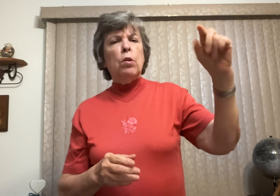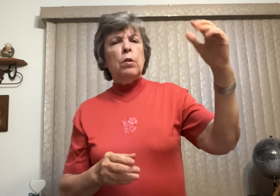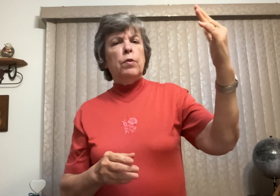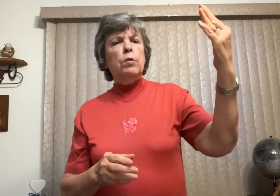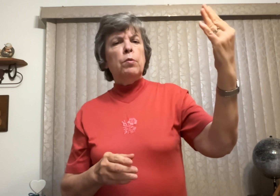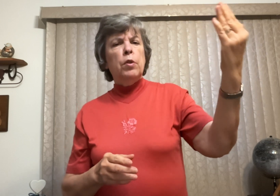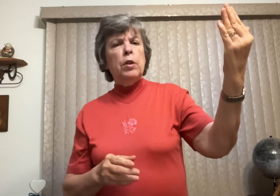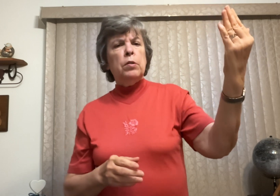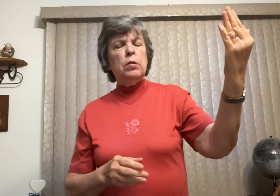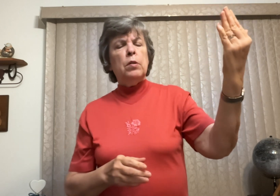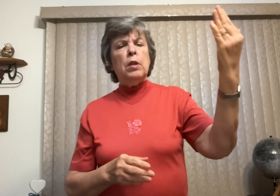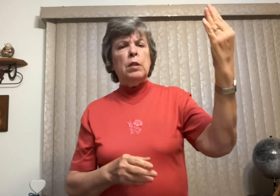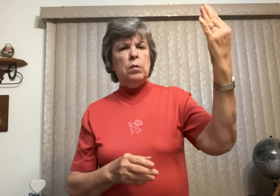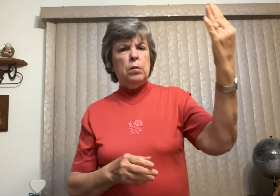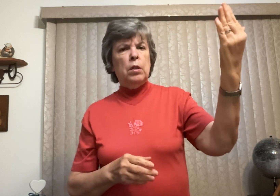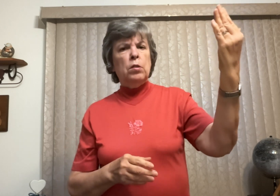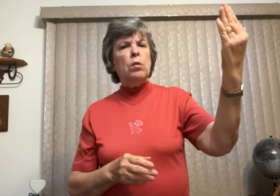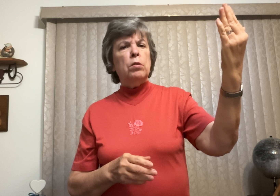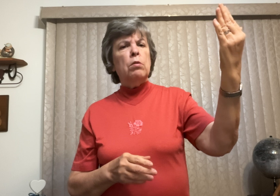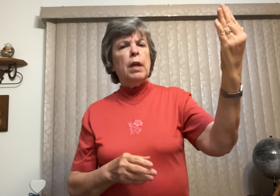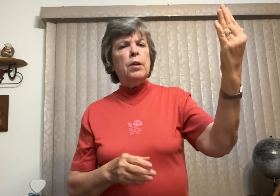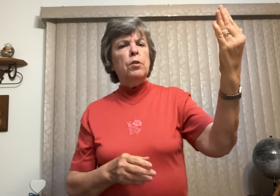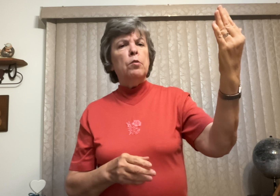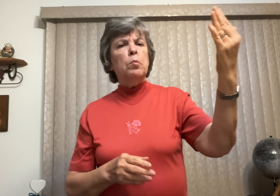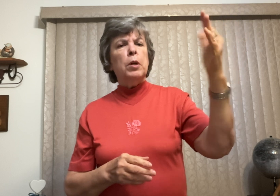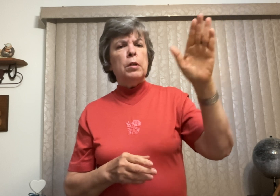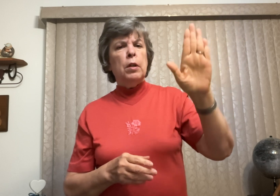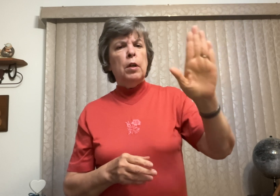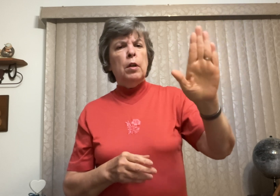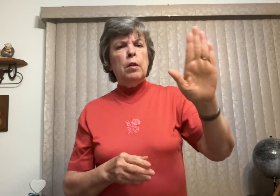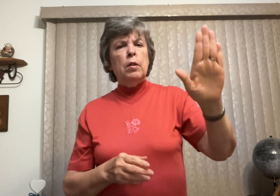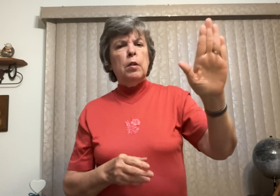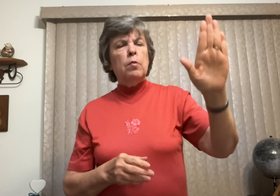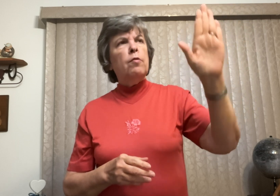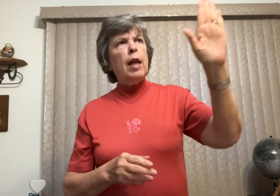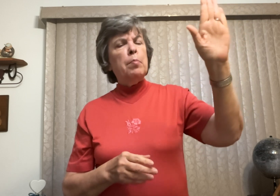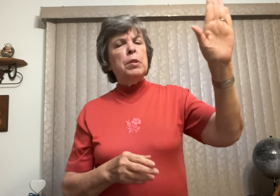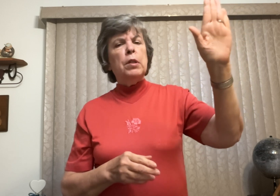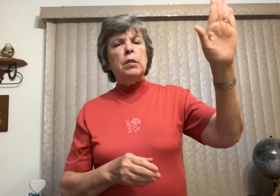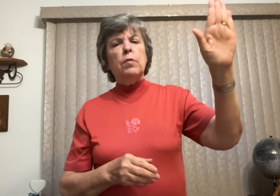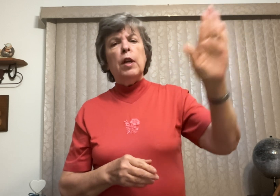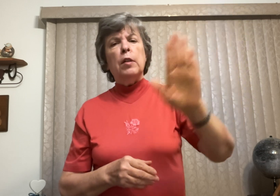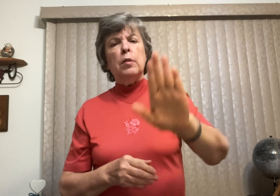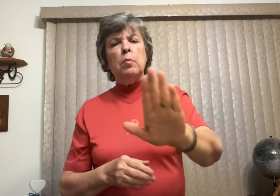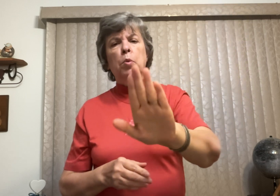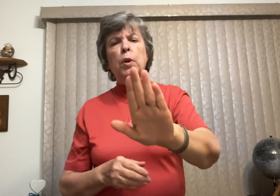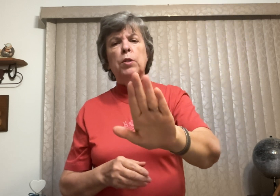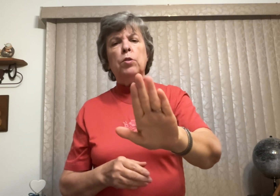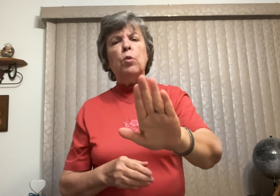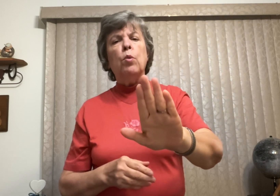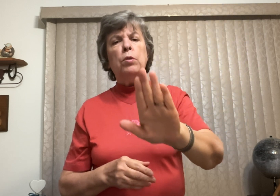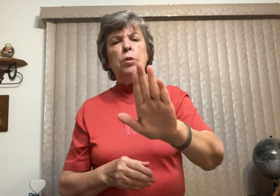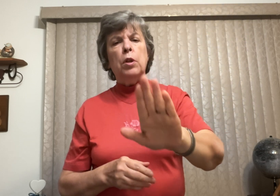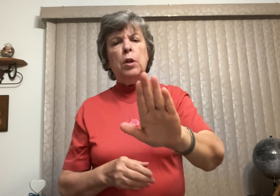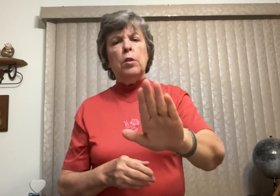if you do this, that's also like you, but flat possessive hand points towards the